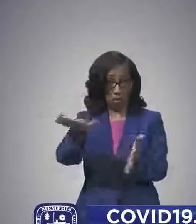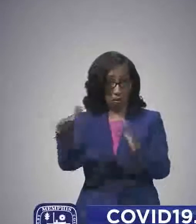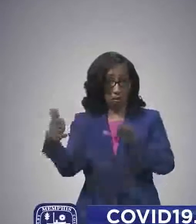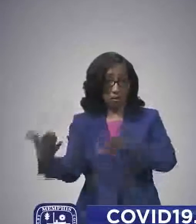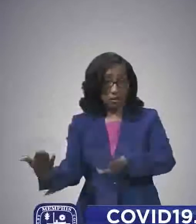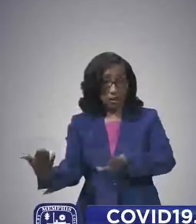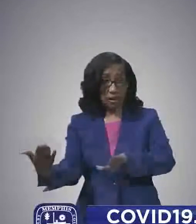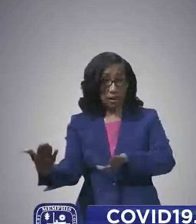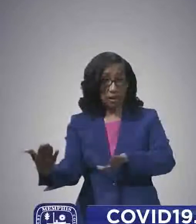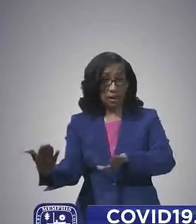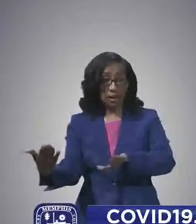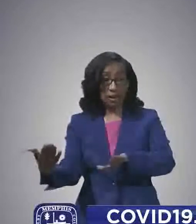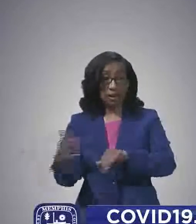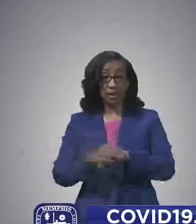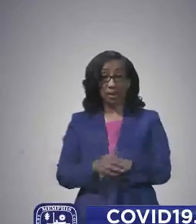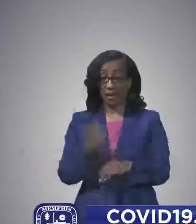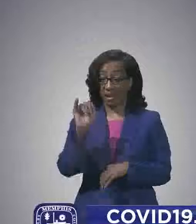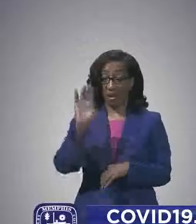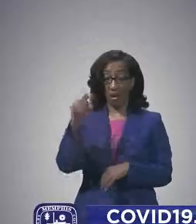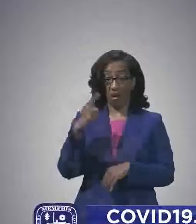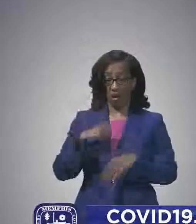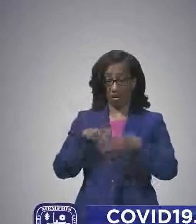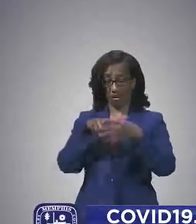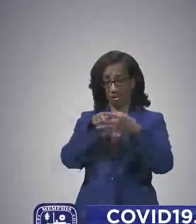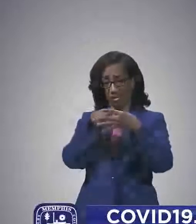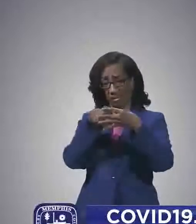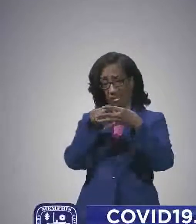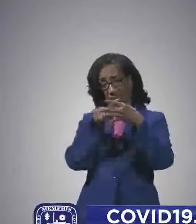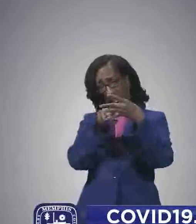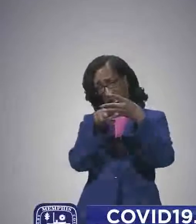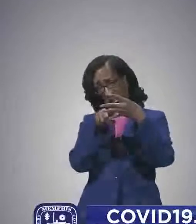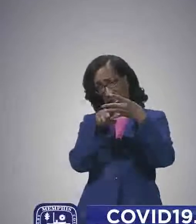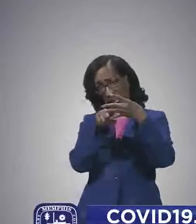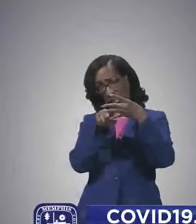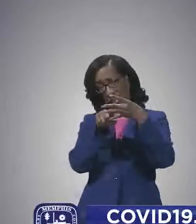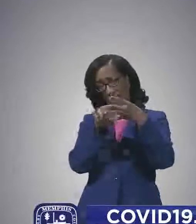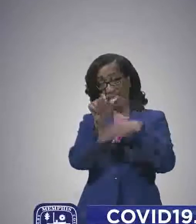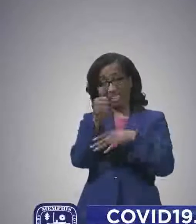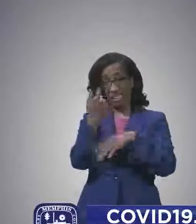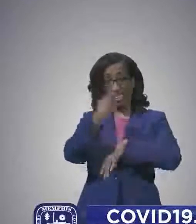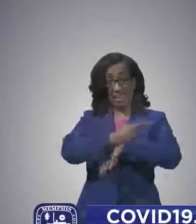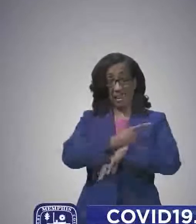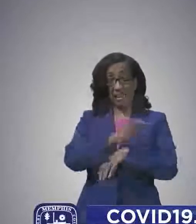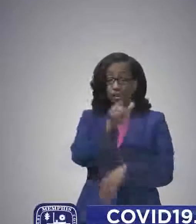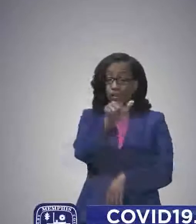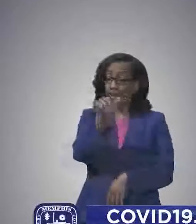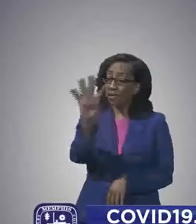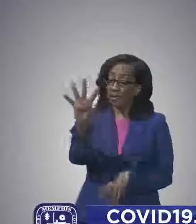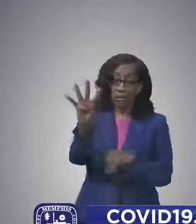And in the first 10 days of August, we had 24 deaths.